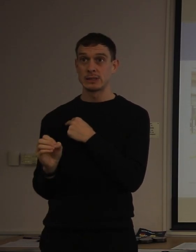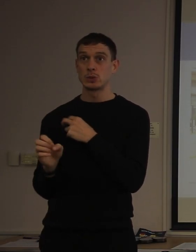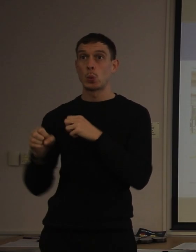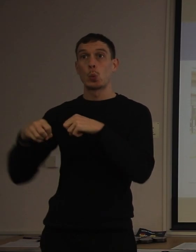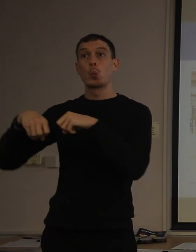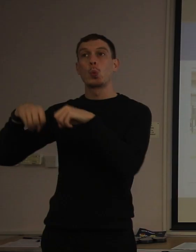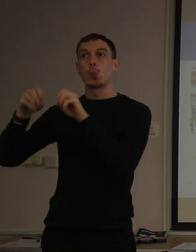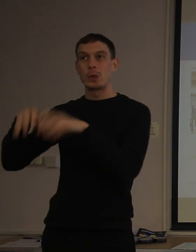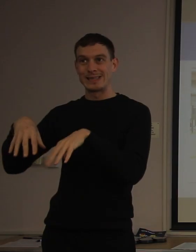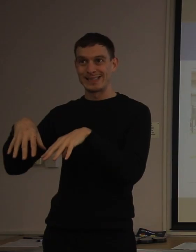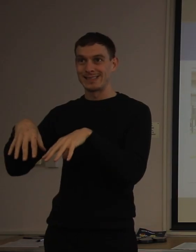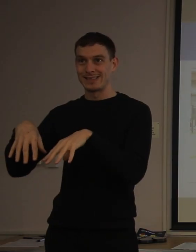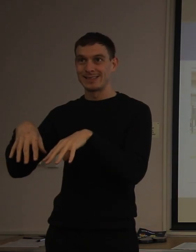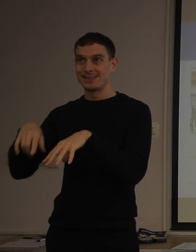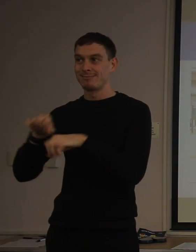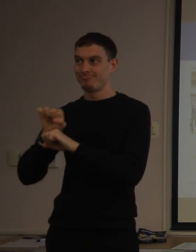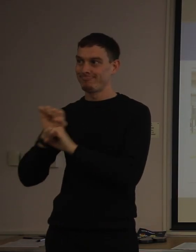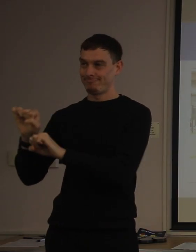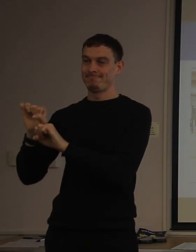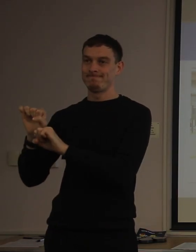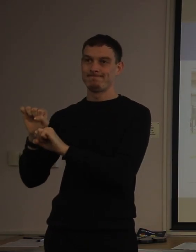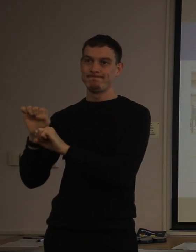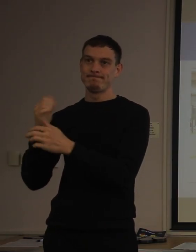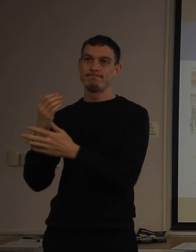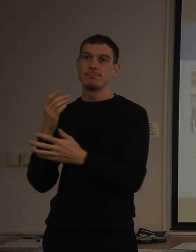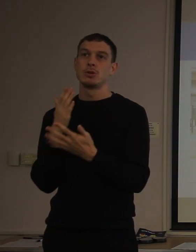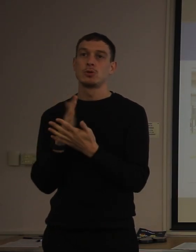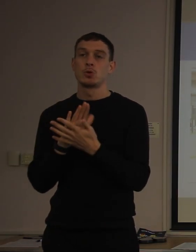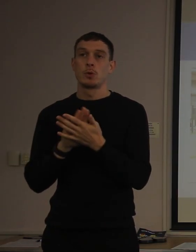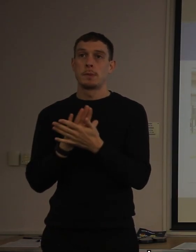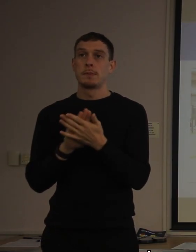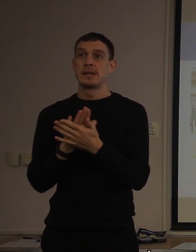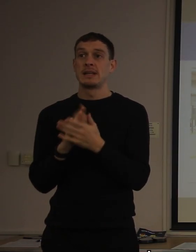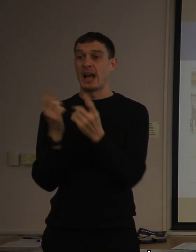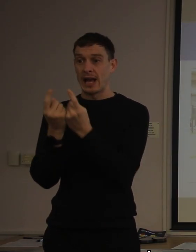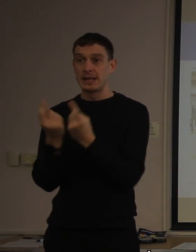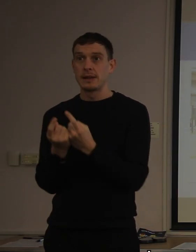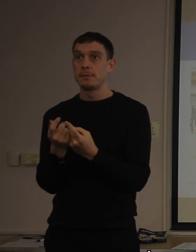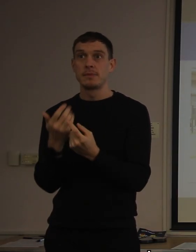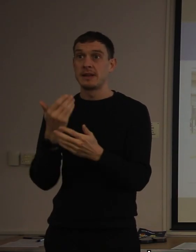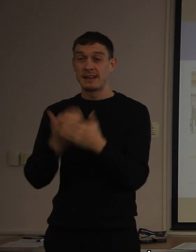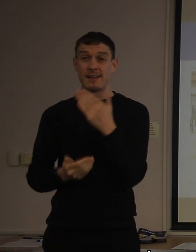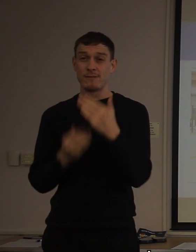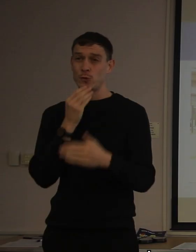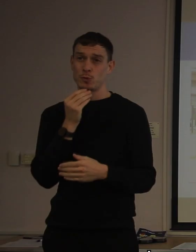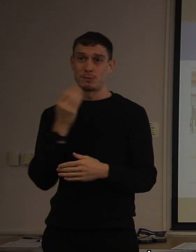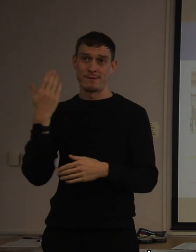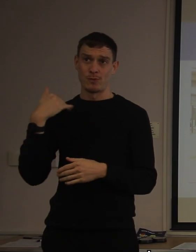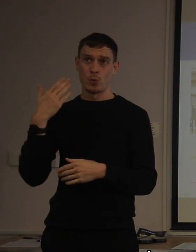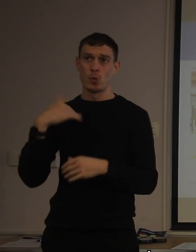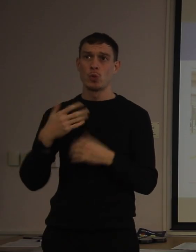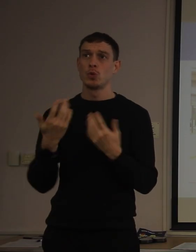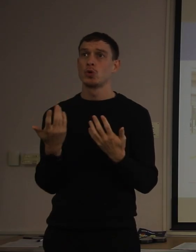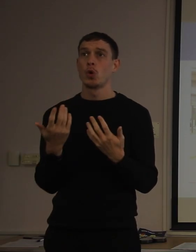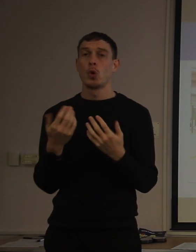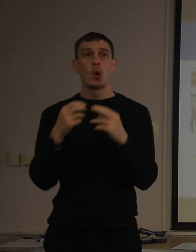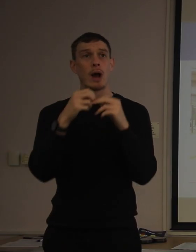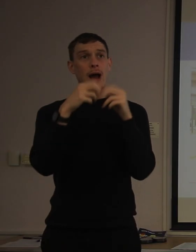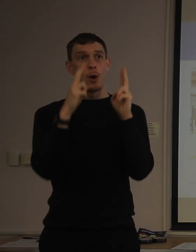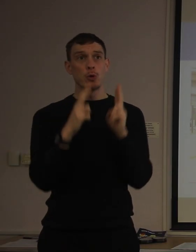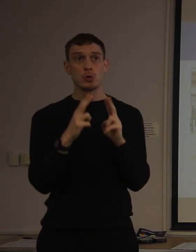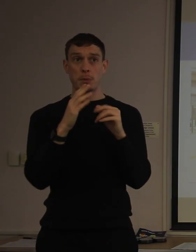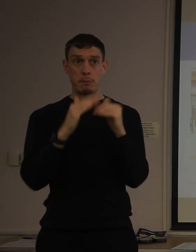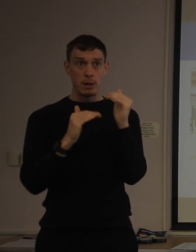and a lot of that is items that have never been used. So for example, a house builder